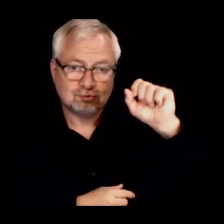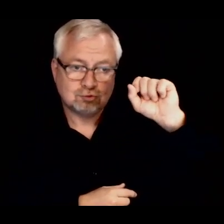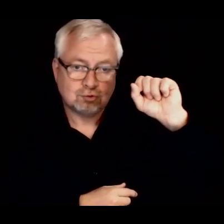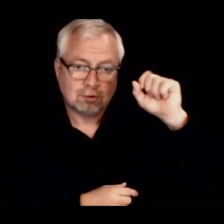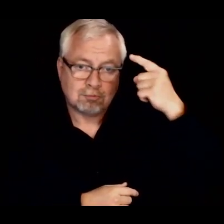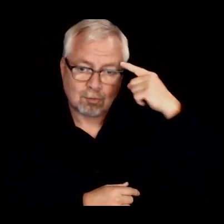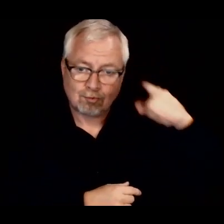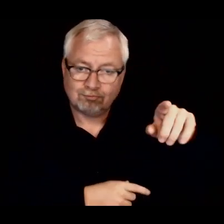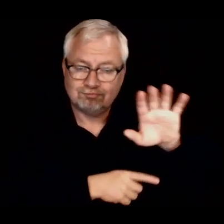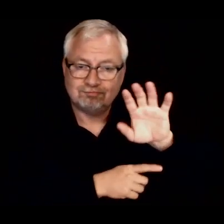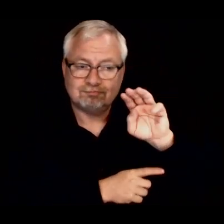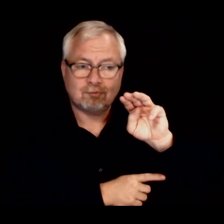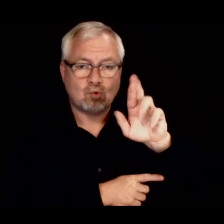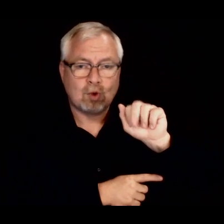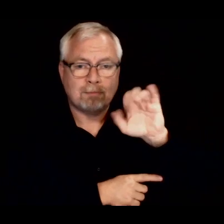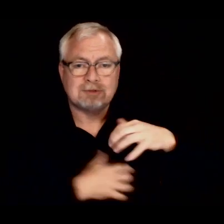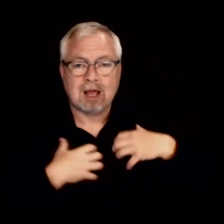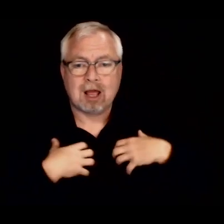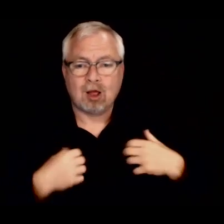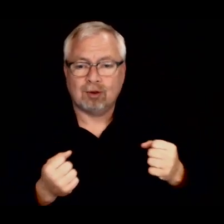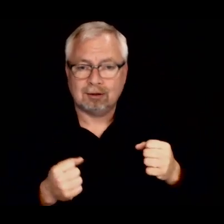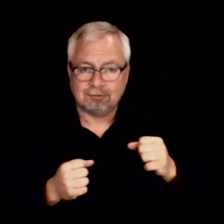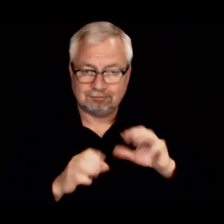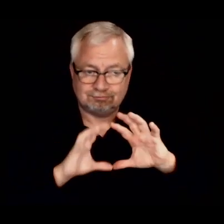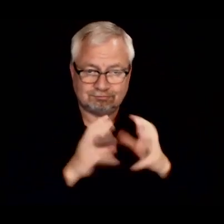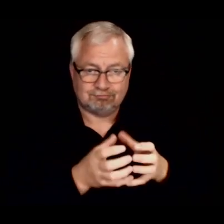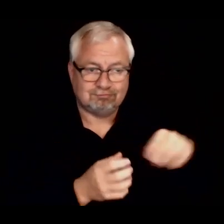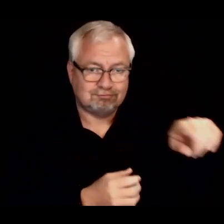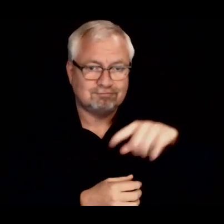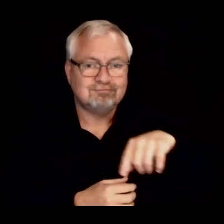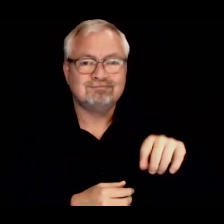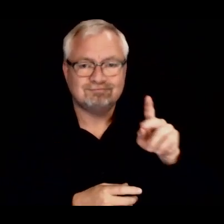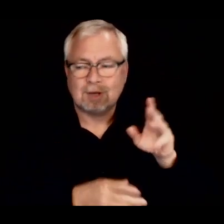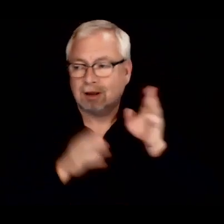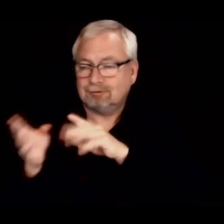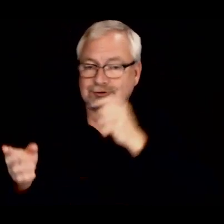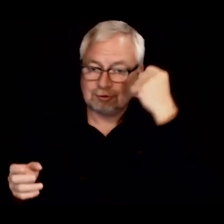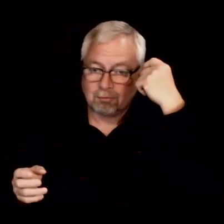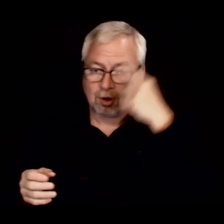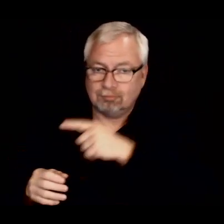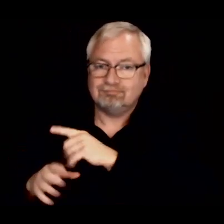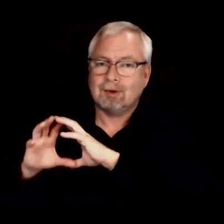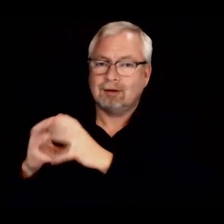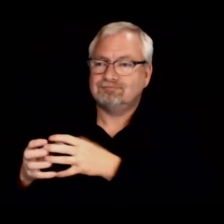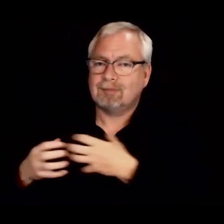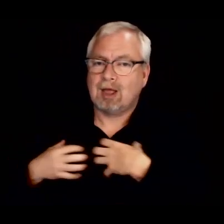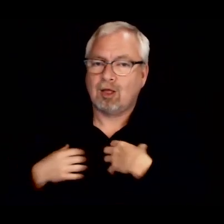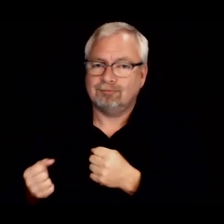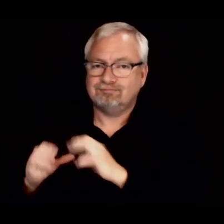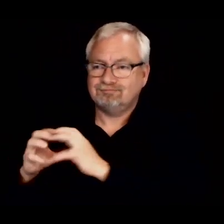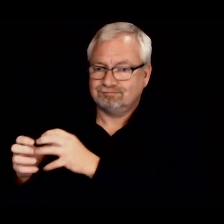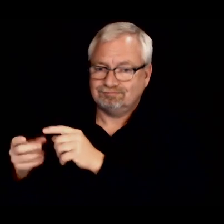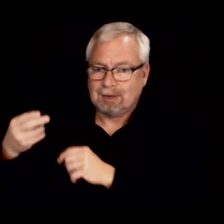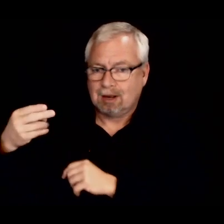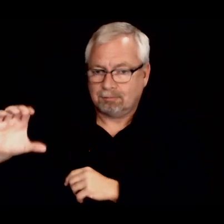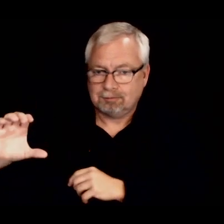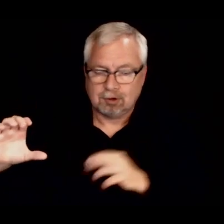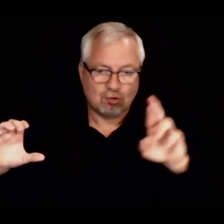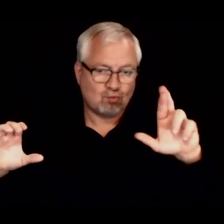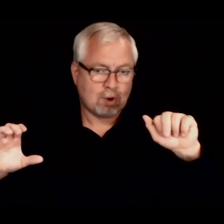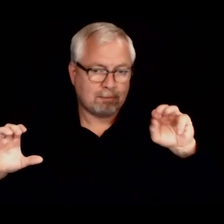up. As I mentioned, we saw just over 10,000 tests processed by all the laboratories in the